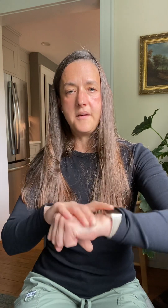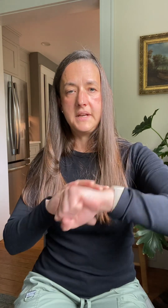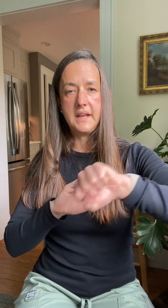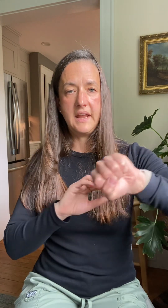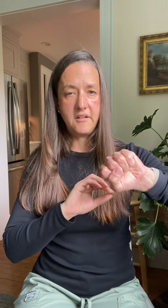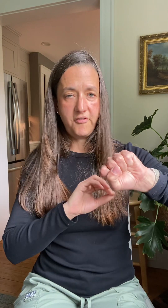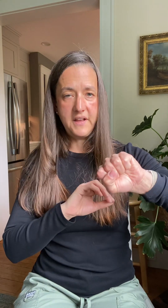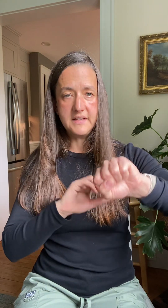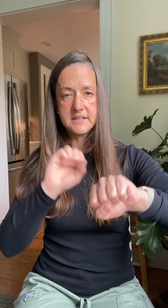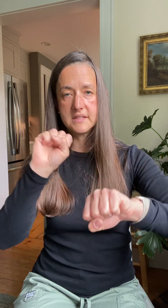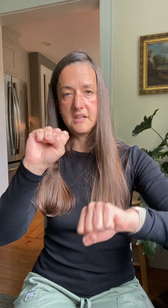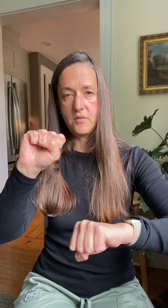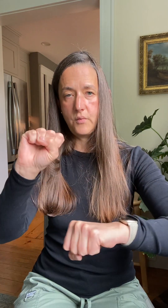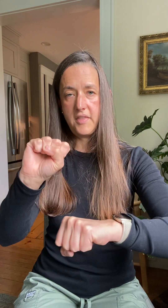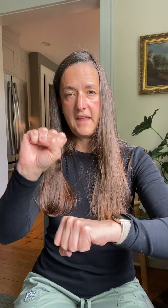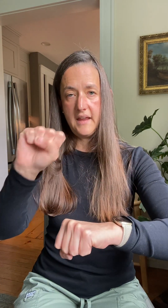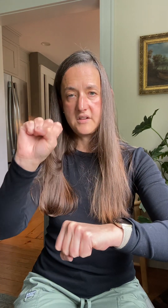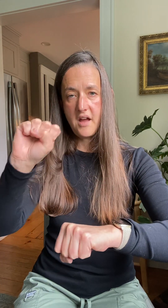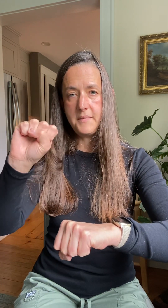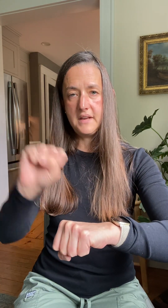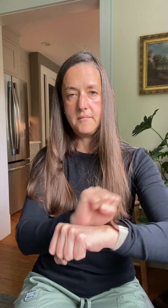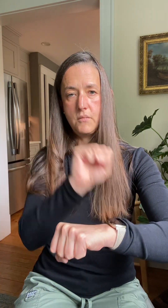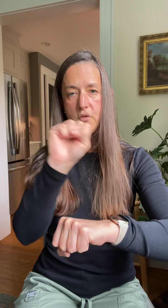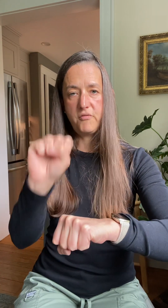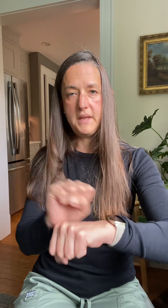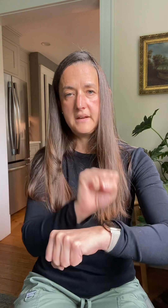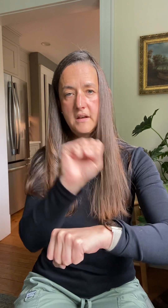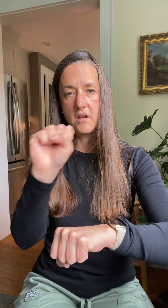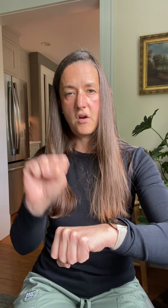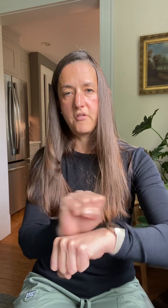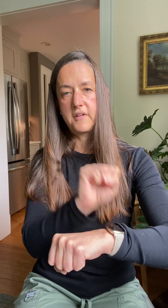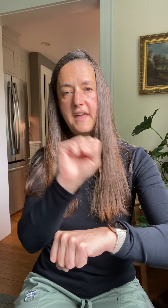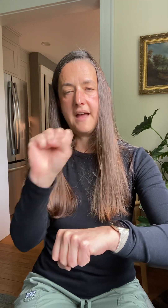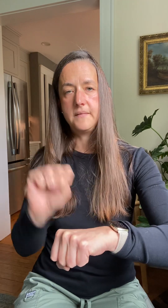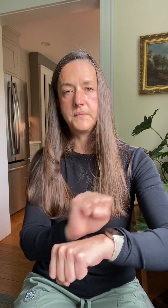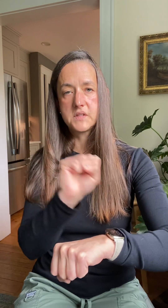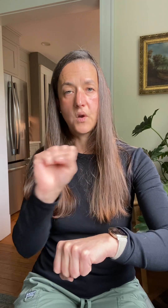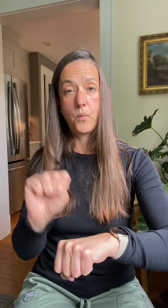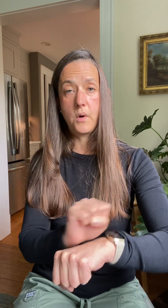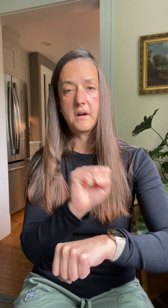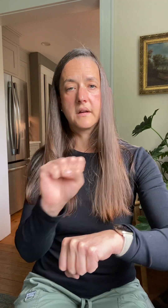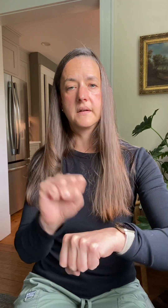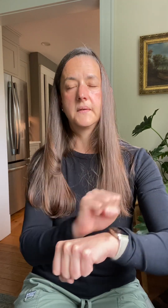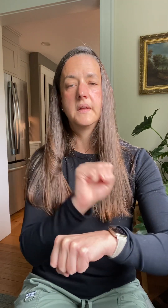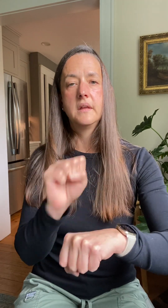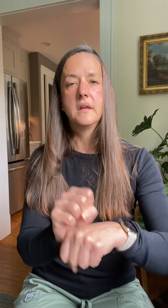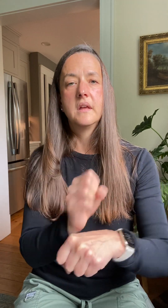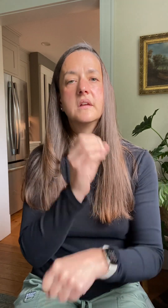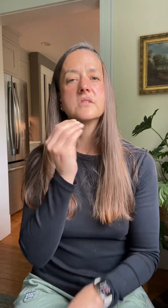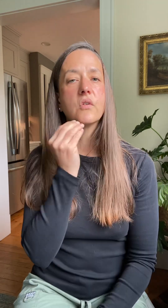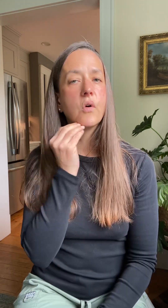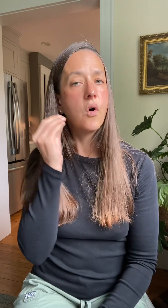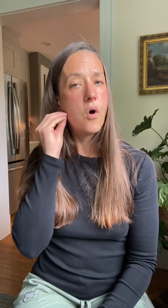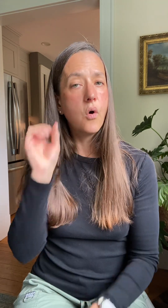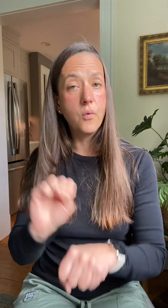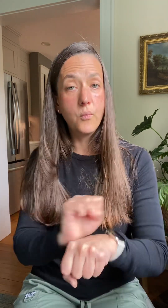non-dominant hand fist with a dominant movement over that. So work. So